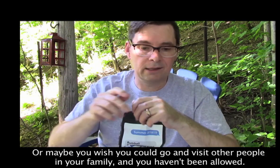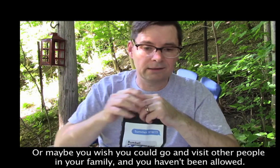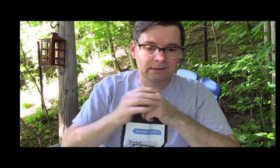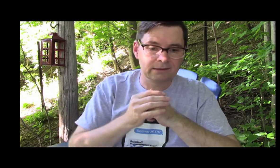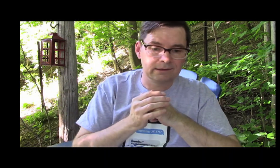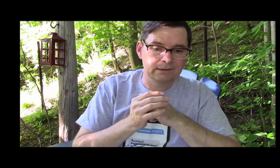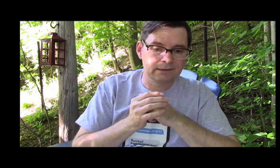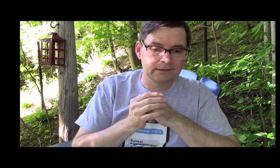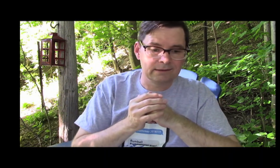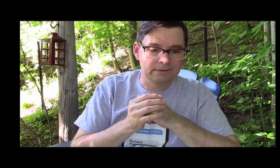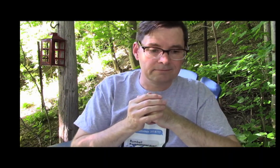allowed.